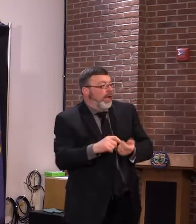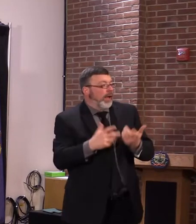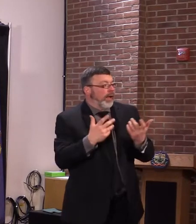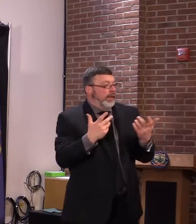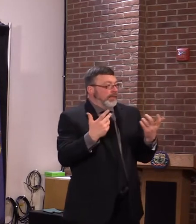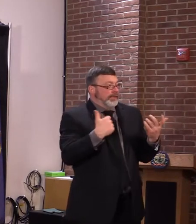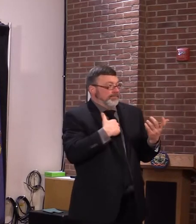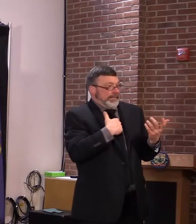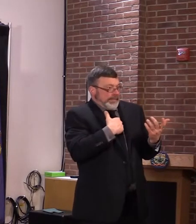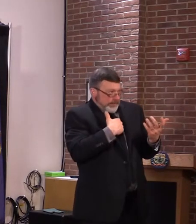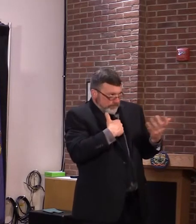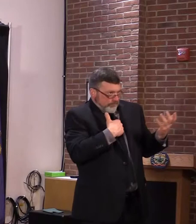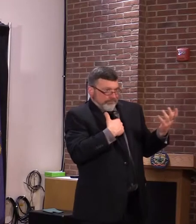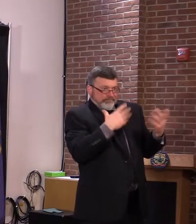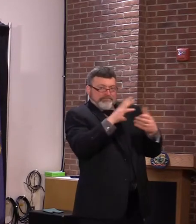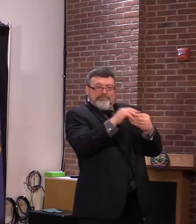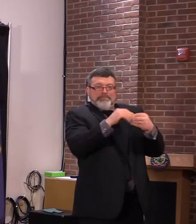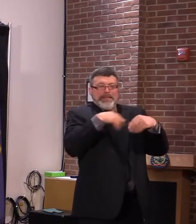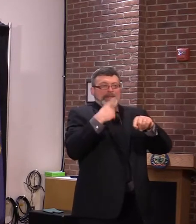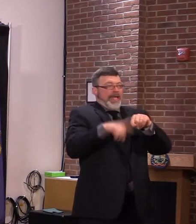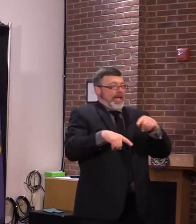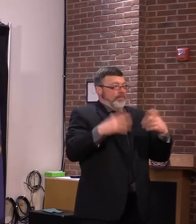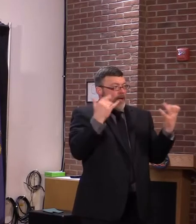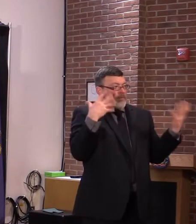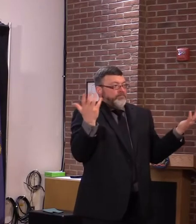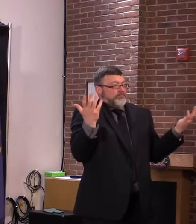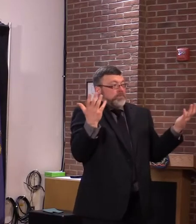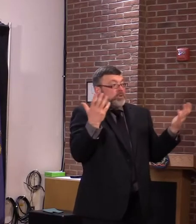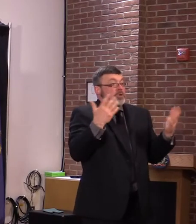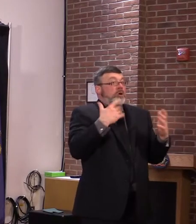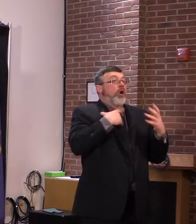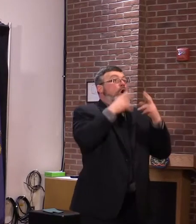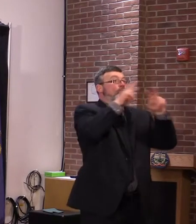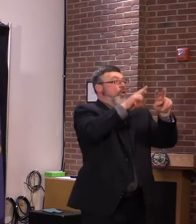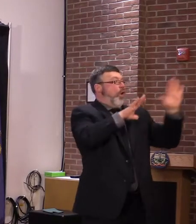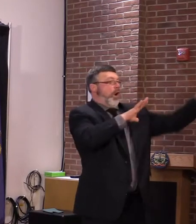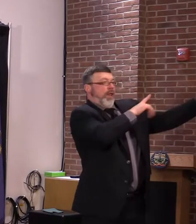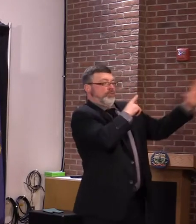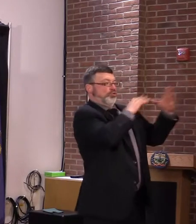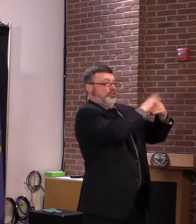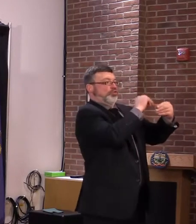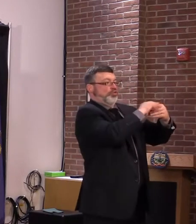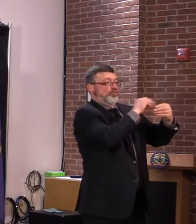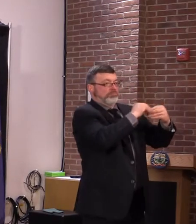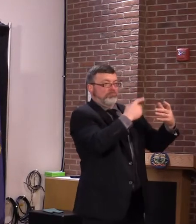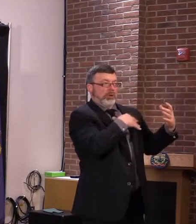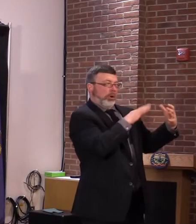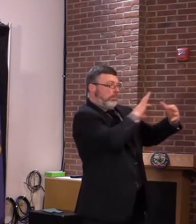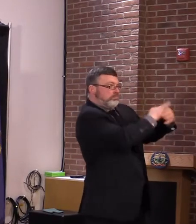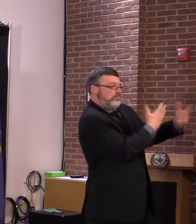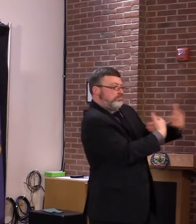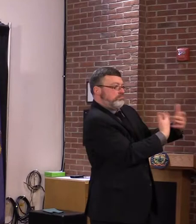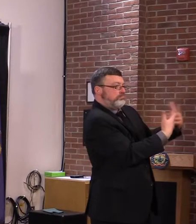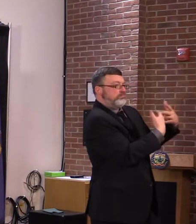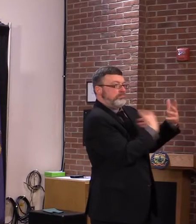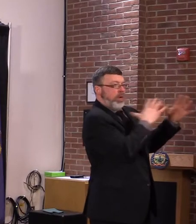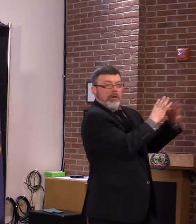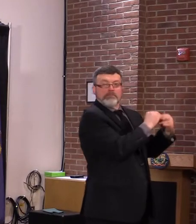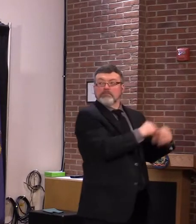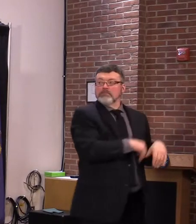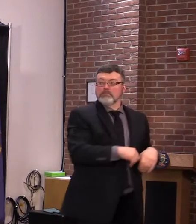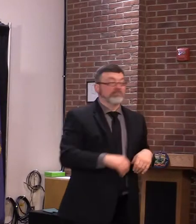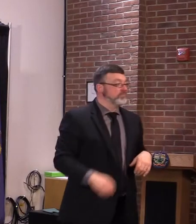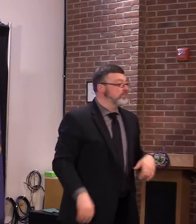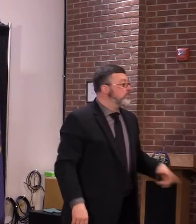We just haven't seen them. But look forward to them and look forward to working with the legislature on this. Question about COVID. Since